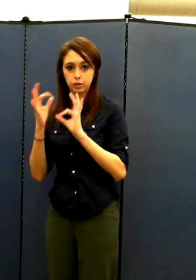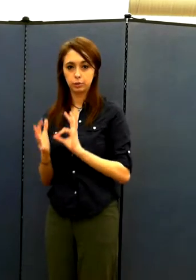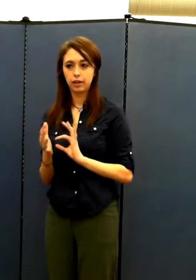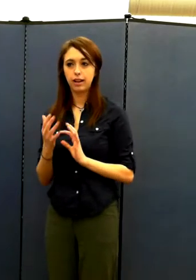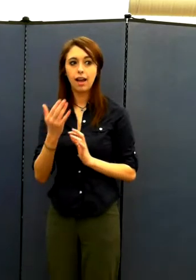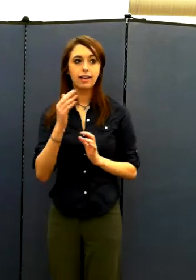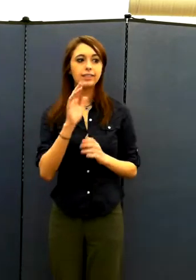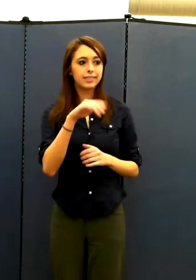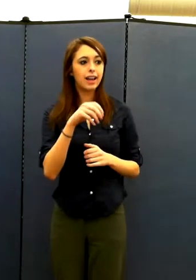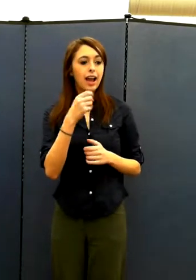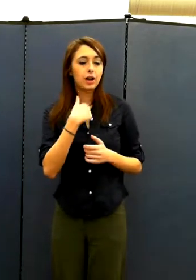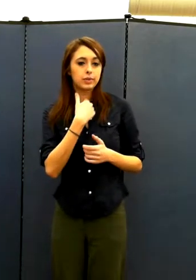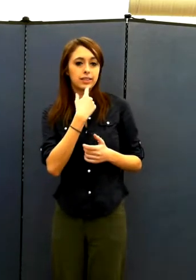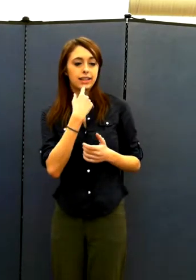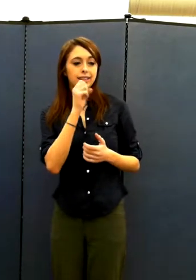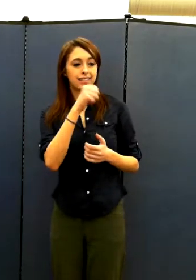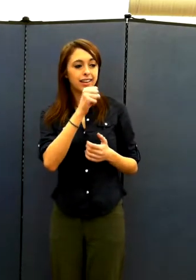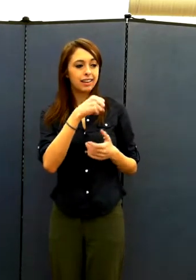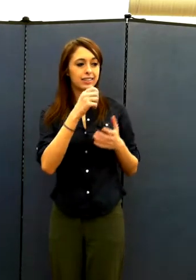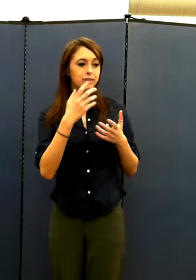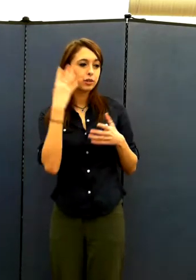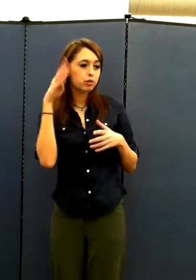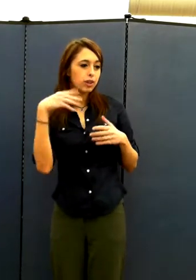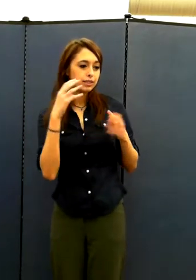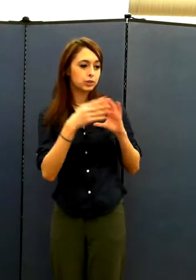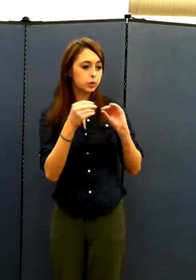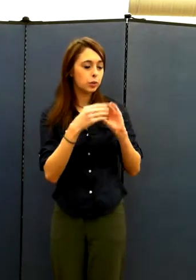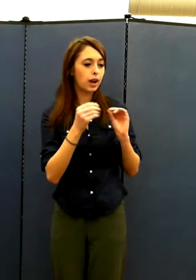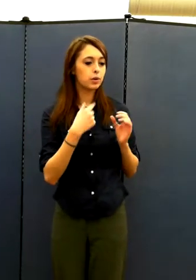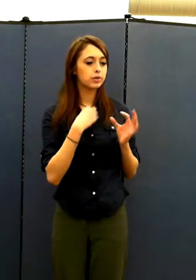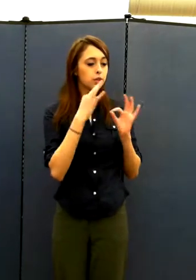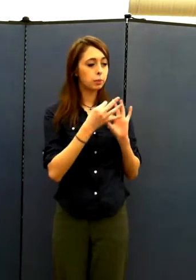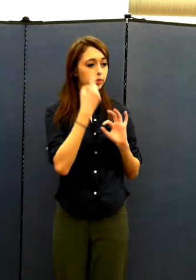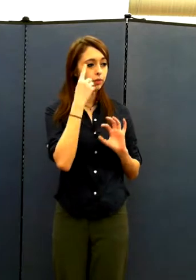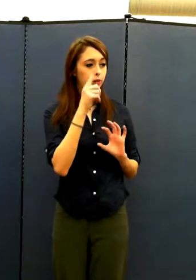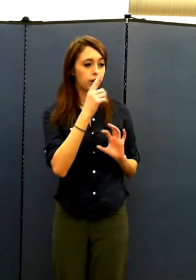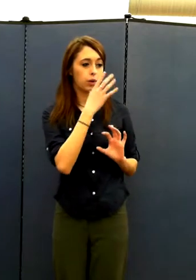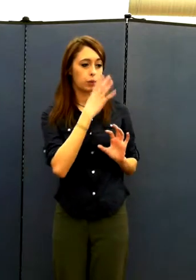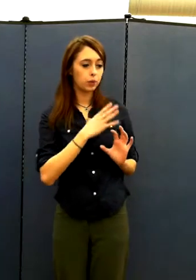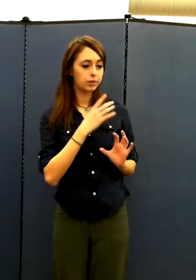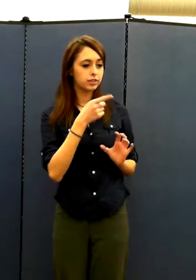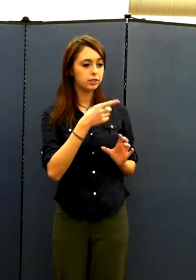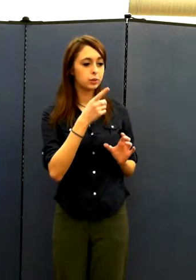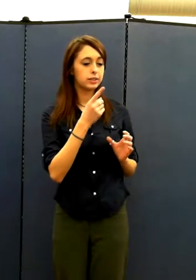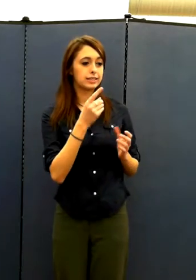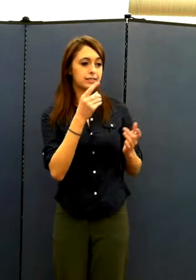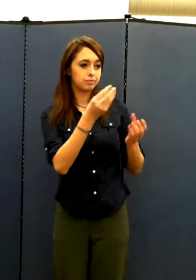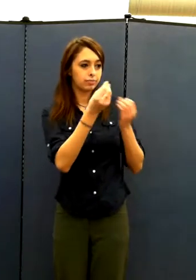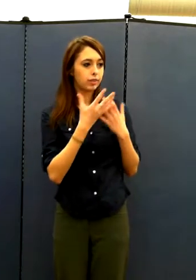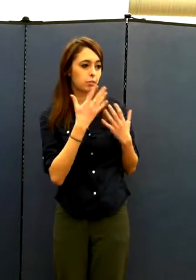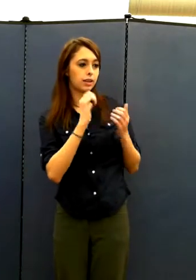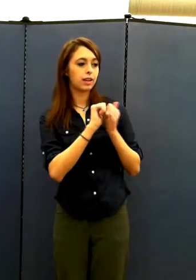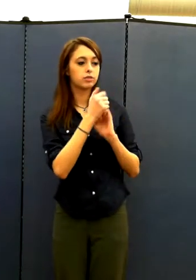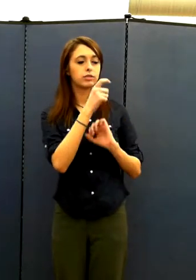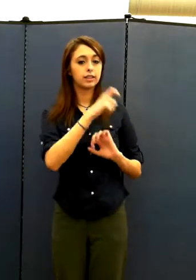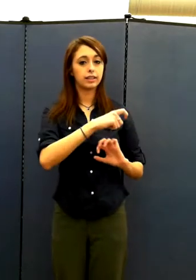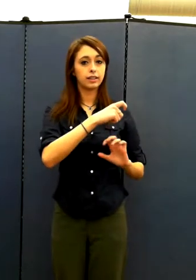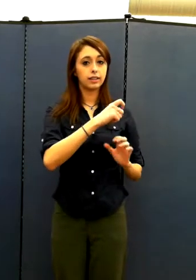So I was interpreting for this client, and she was telling me how she needed an overnight study and how this building didn't